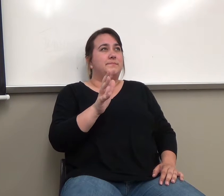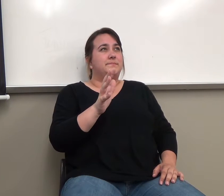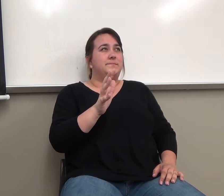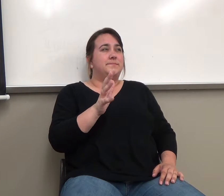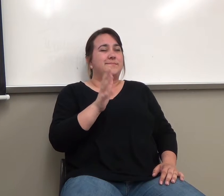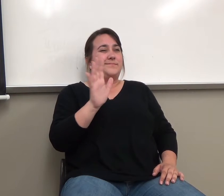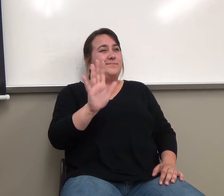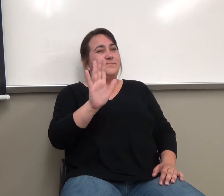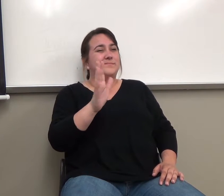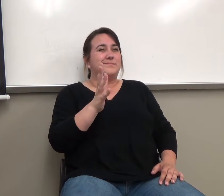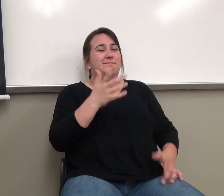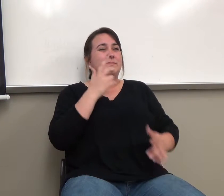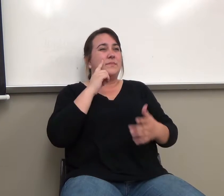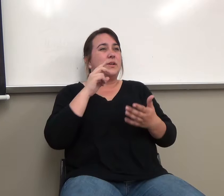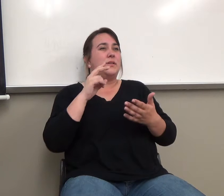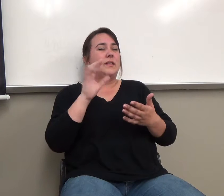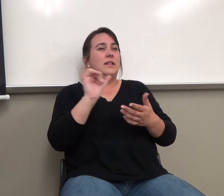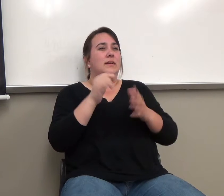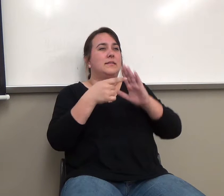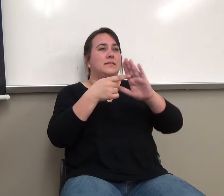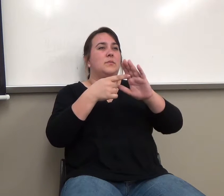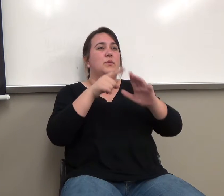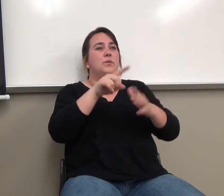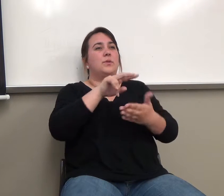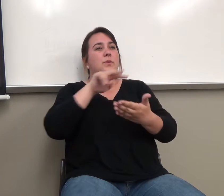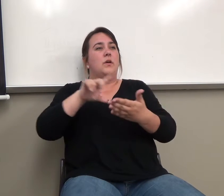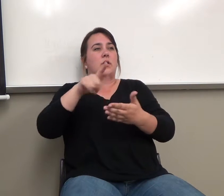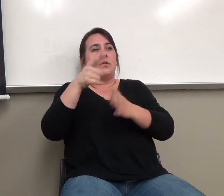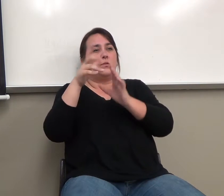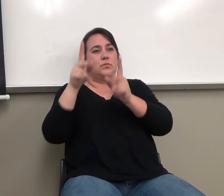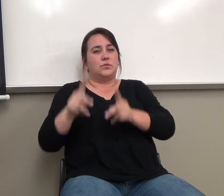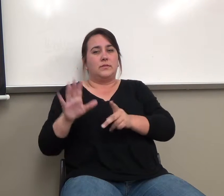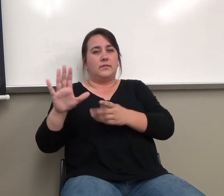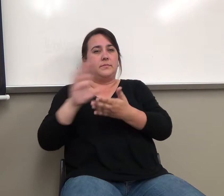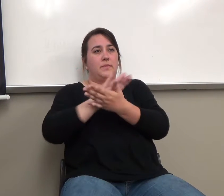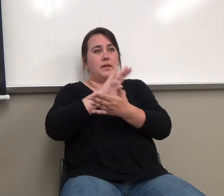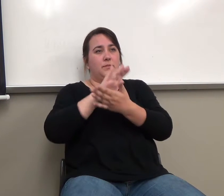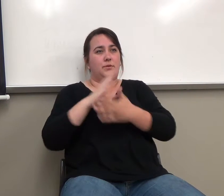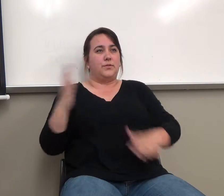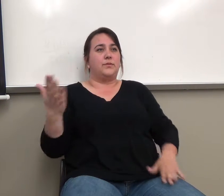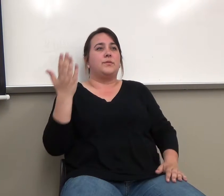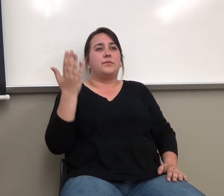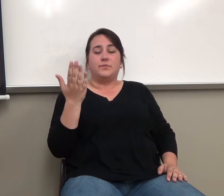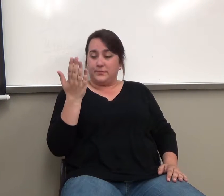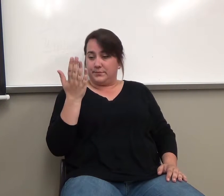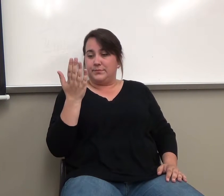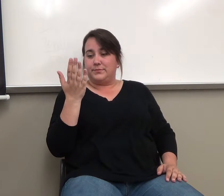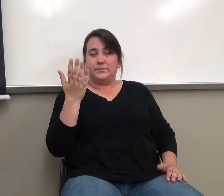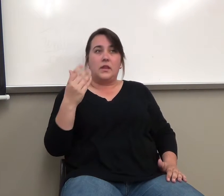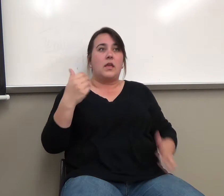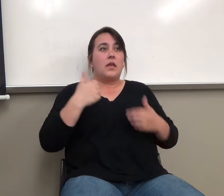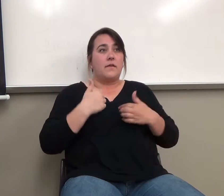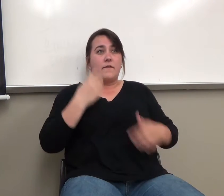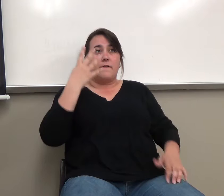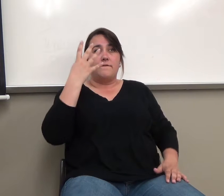you're looking at somebody else's paper, and they have 4 SMAP